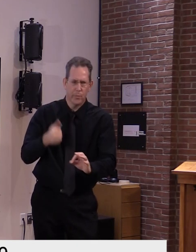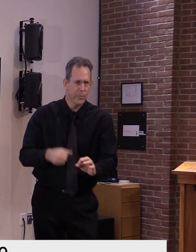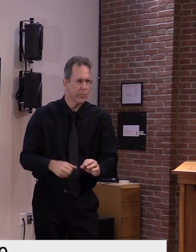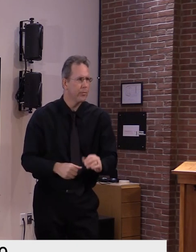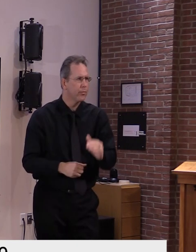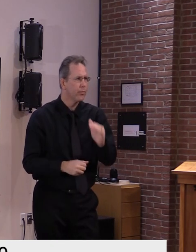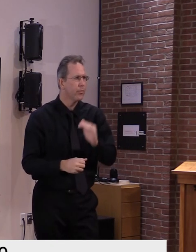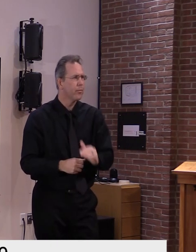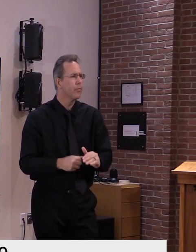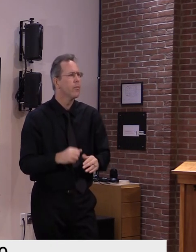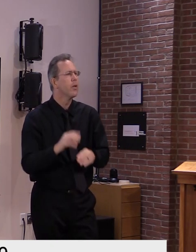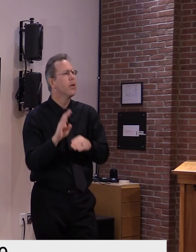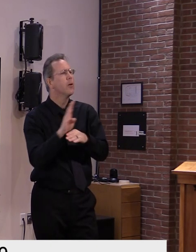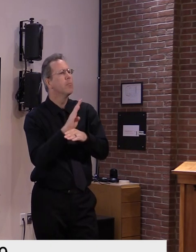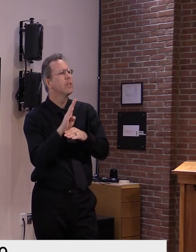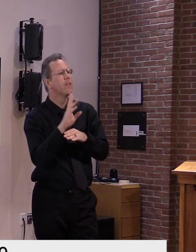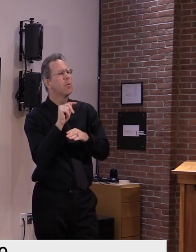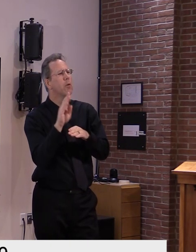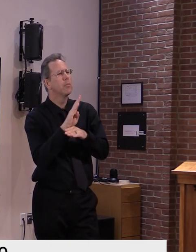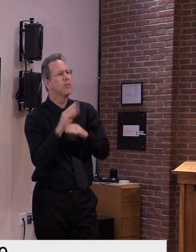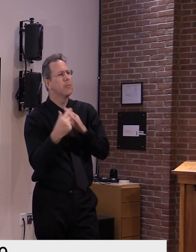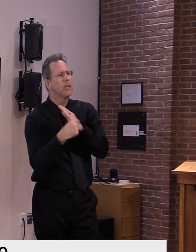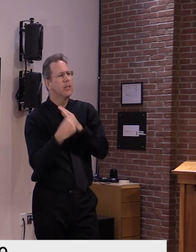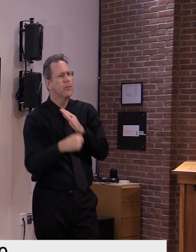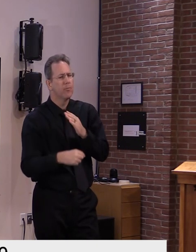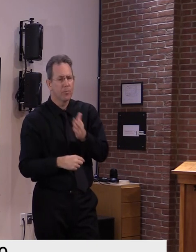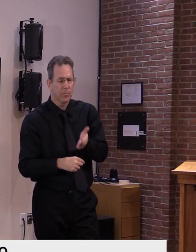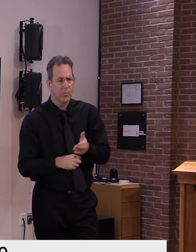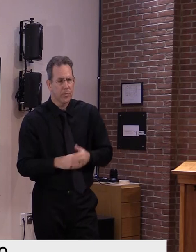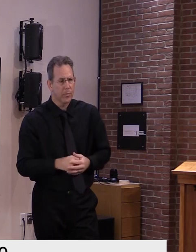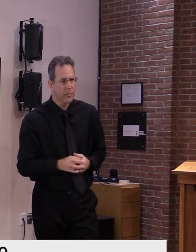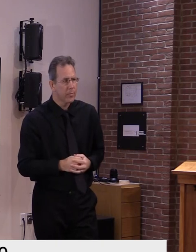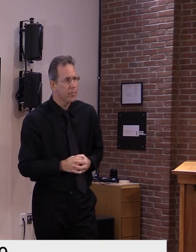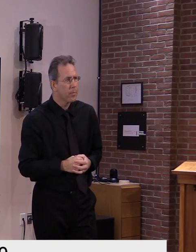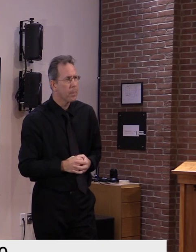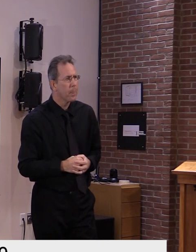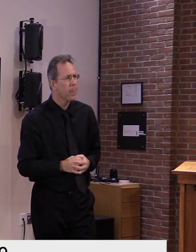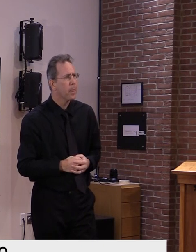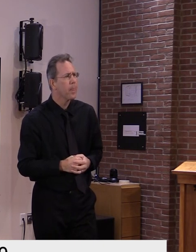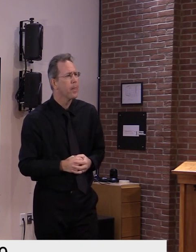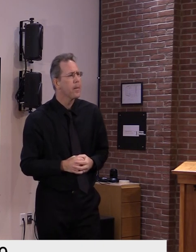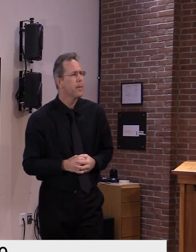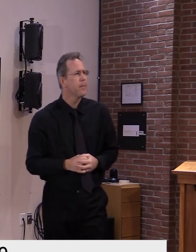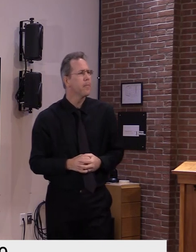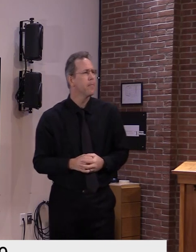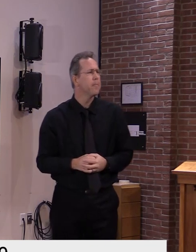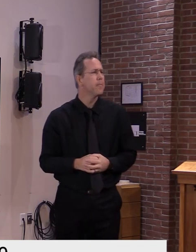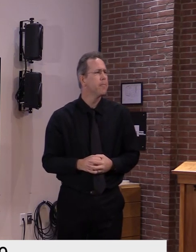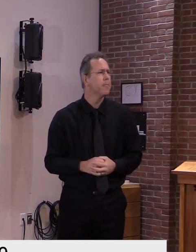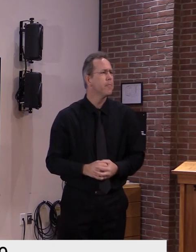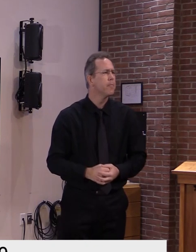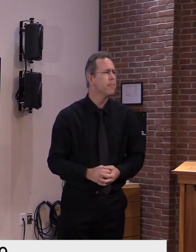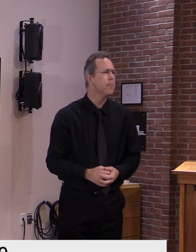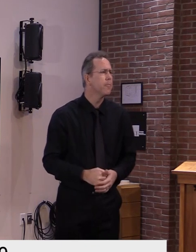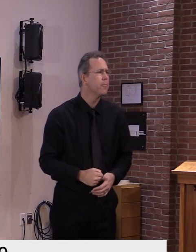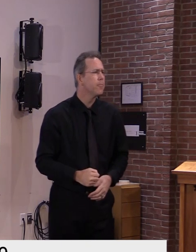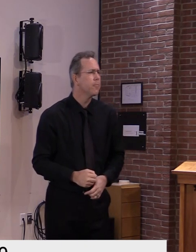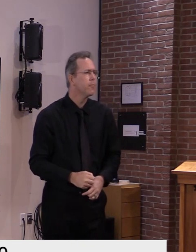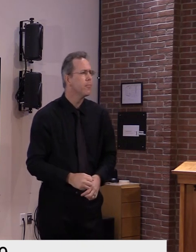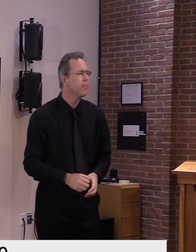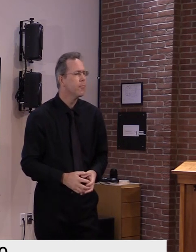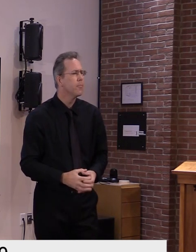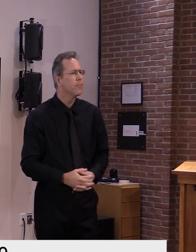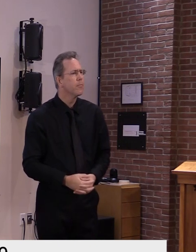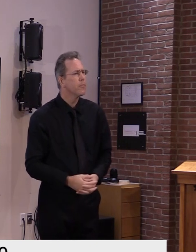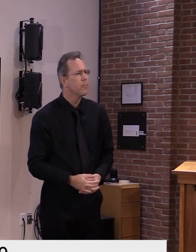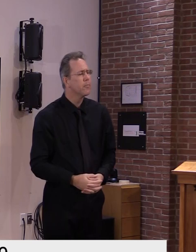Hi, Governor. Perhaps you've seen the report about the Vermont State Colleges. And without getting into the weeds too